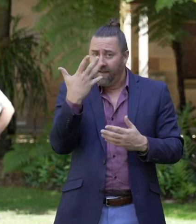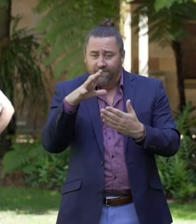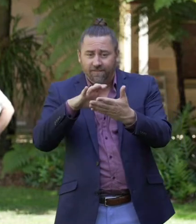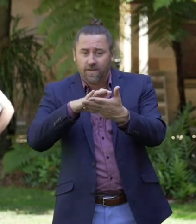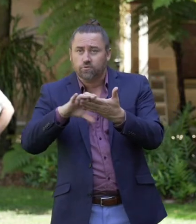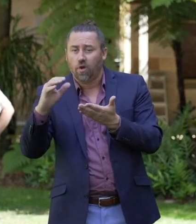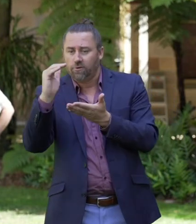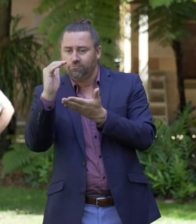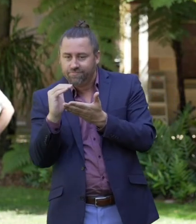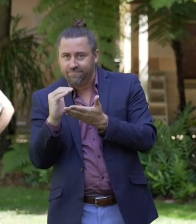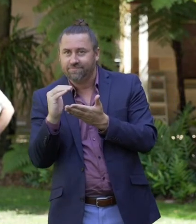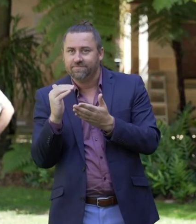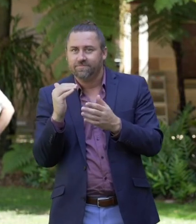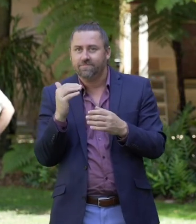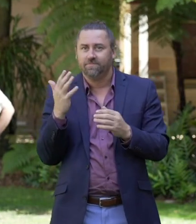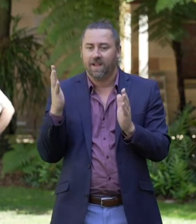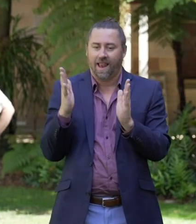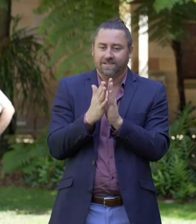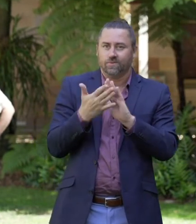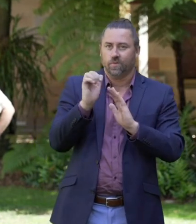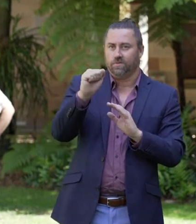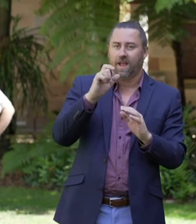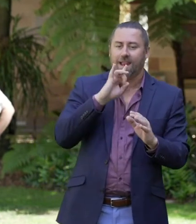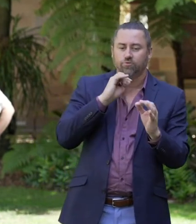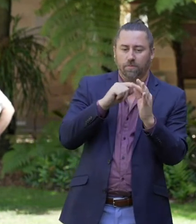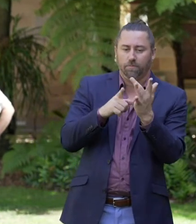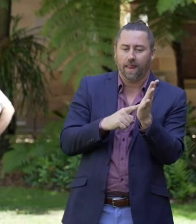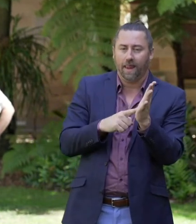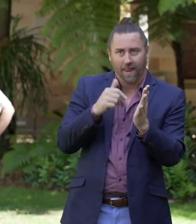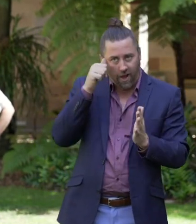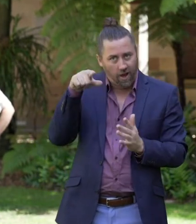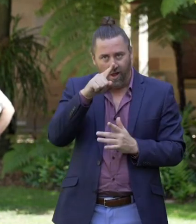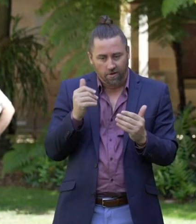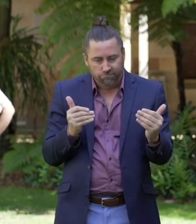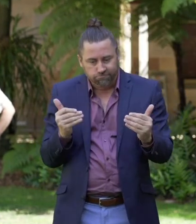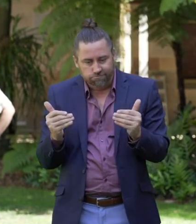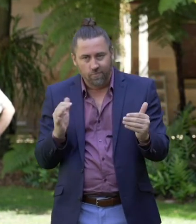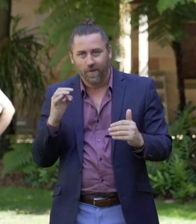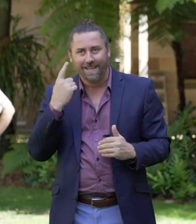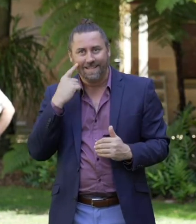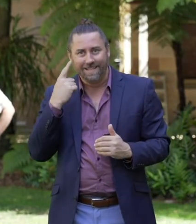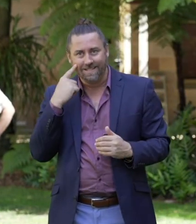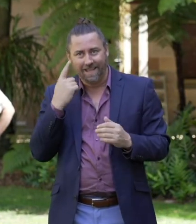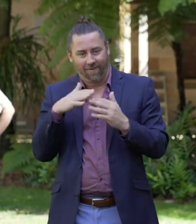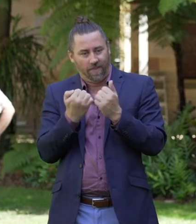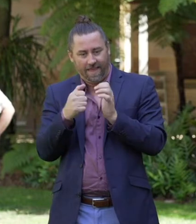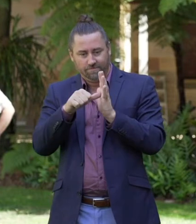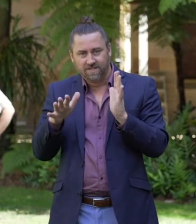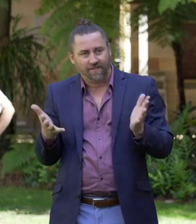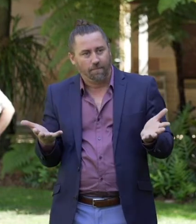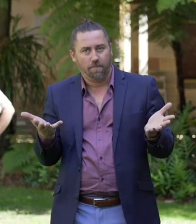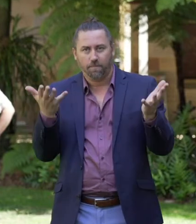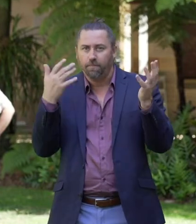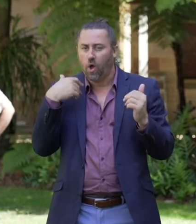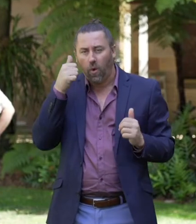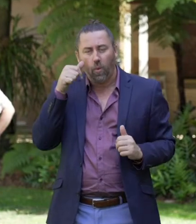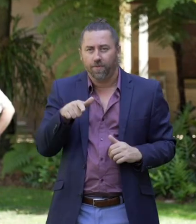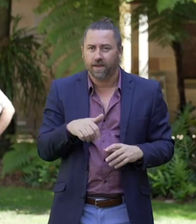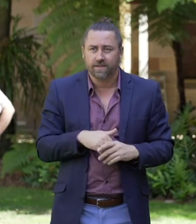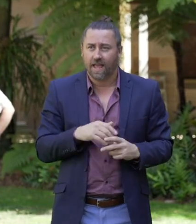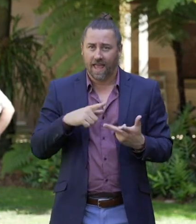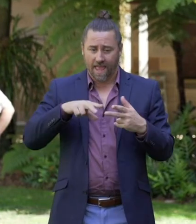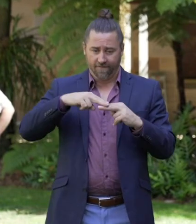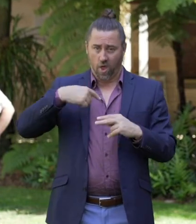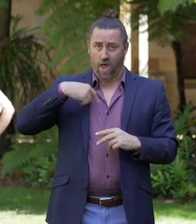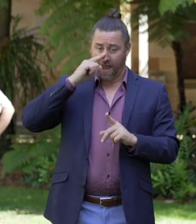rebate on their electricity bills. We understand that cost of living is an issue for Queenslanders as well. And anything that we can do